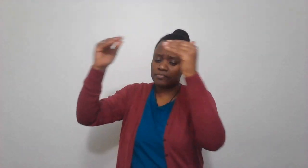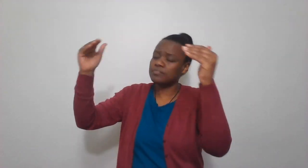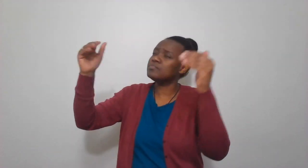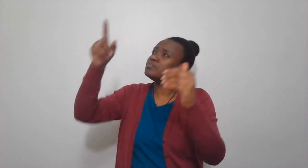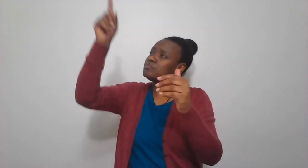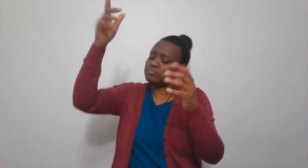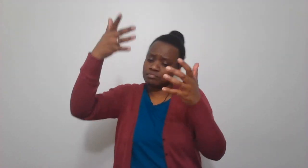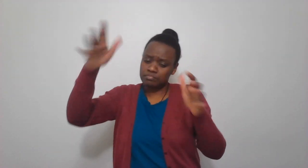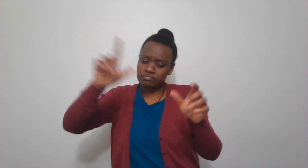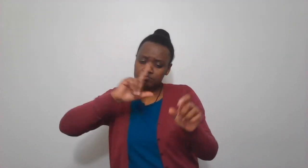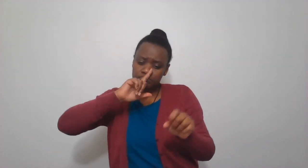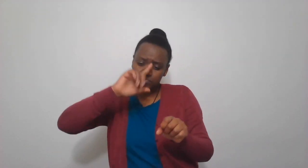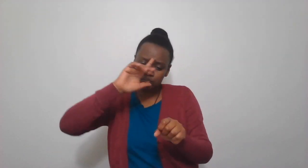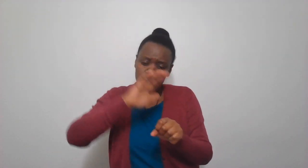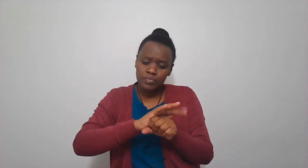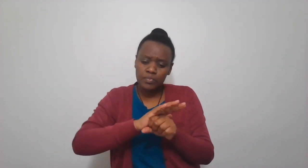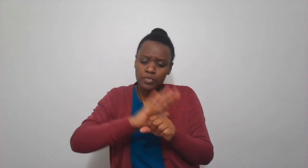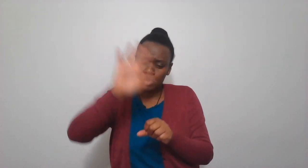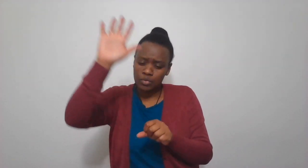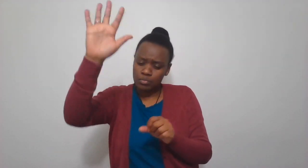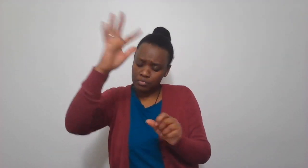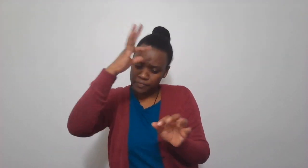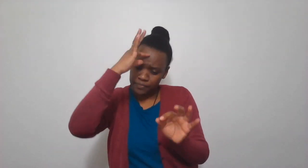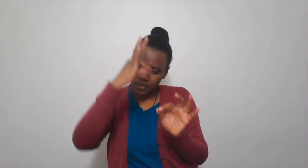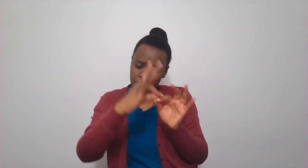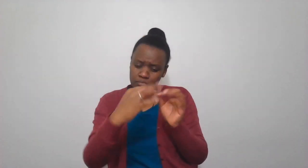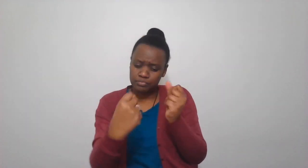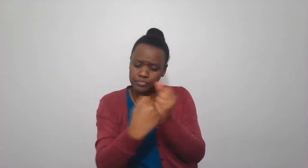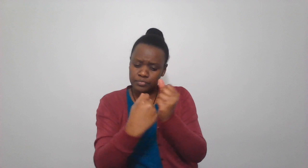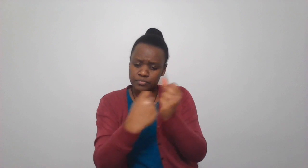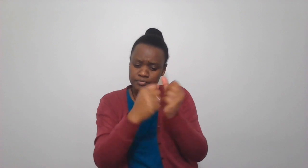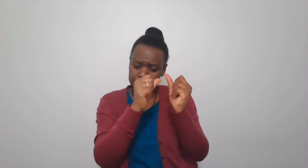In heaven you have confirmed your faithfulness.